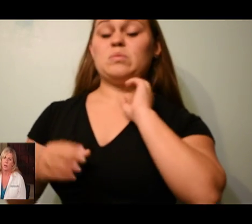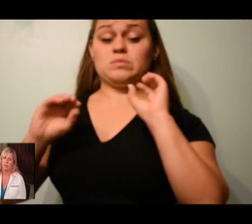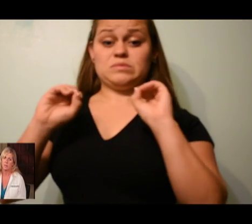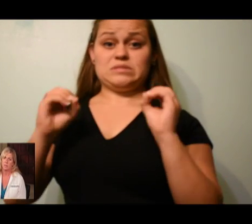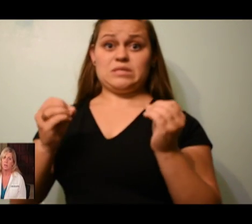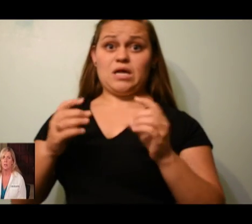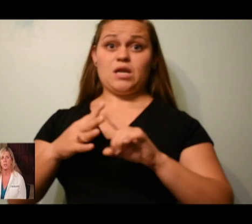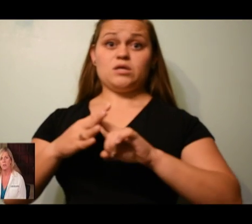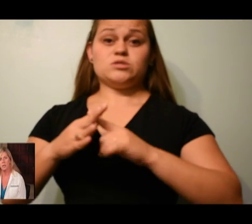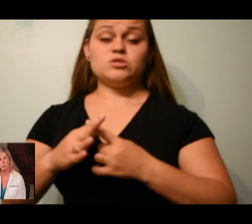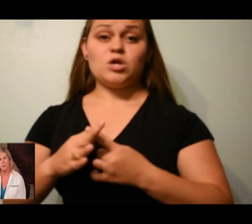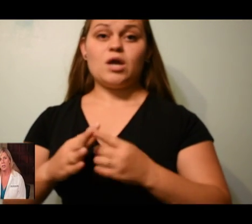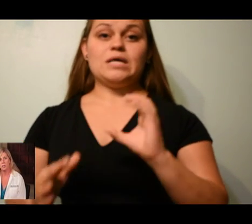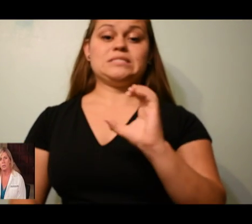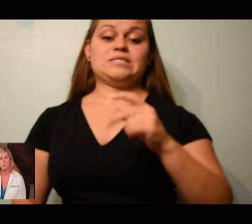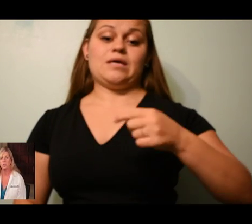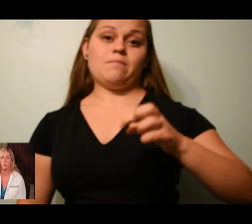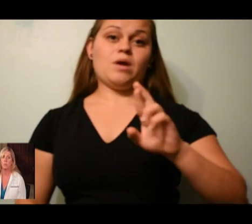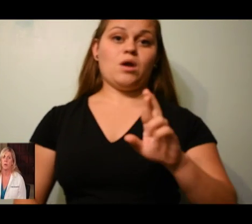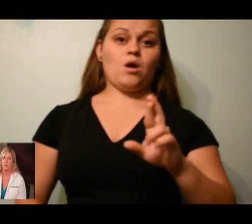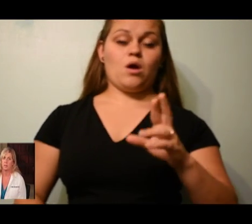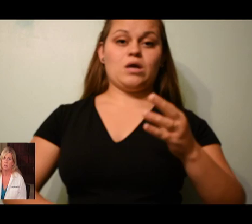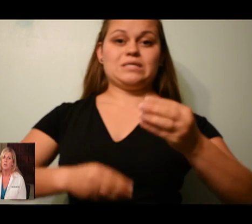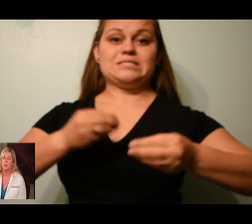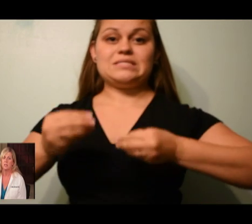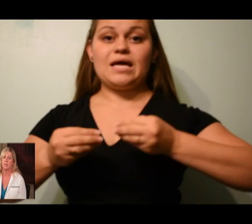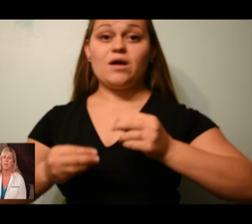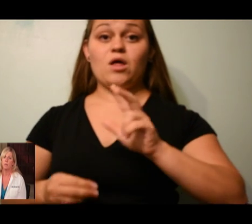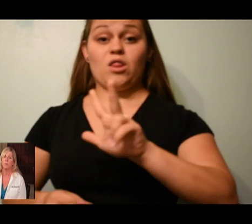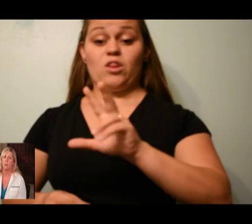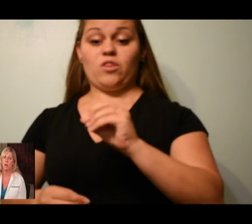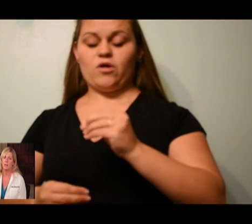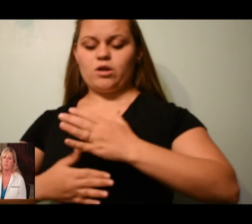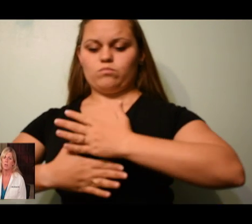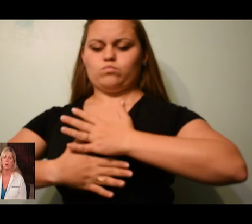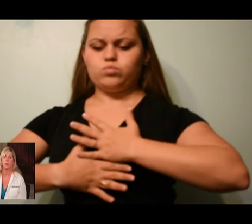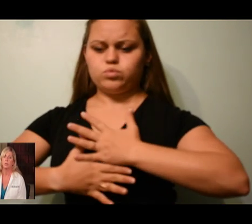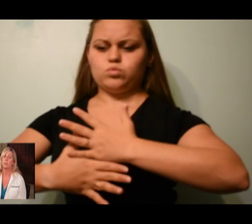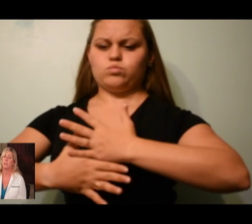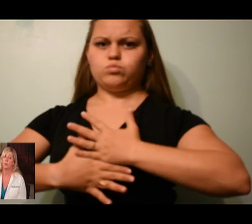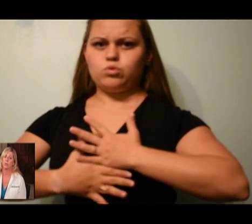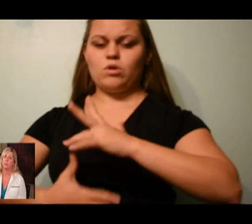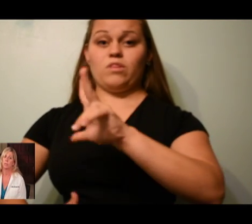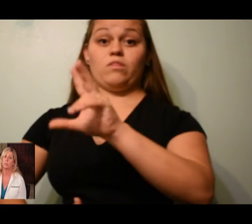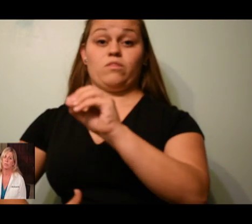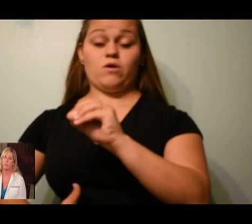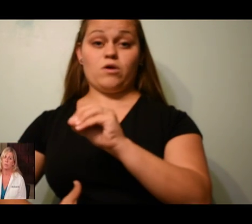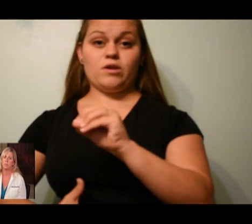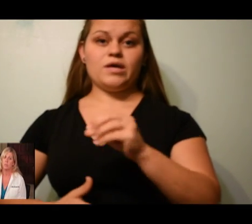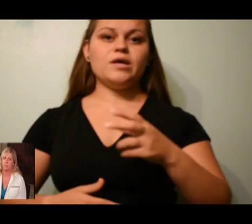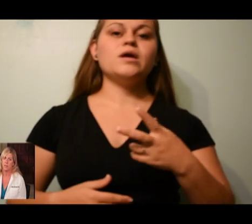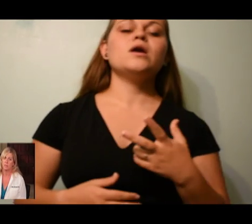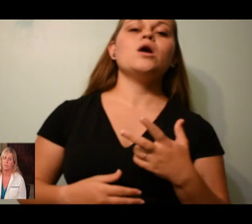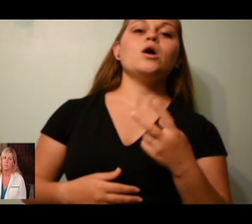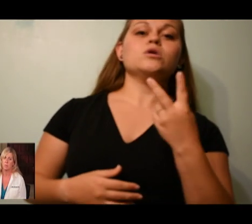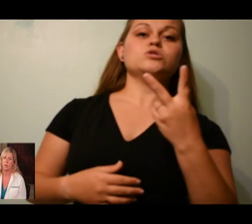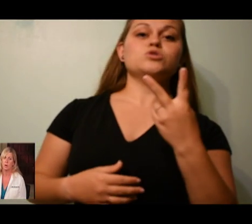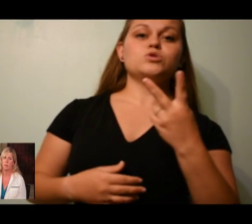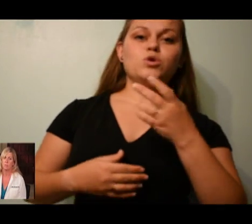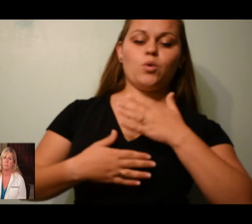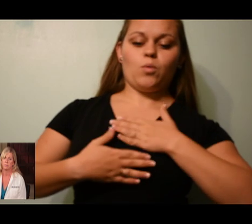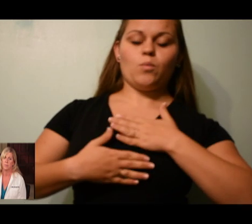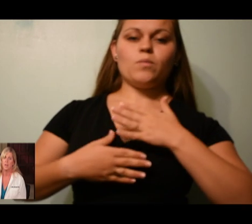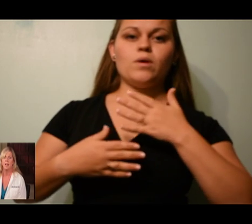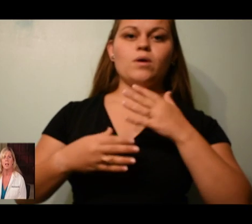2 breaths, 30 compressions, 2 breaths, until help arrives or you can no longer perform effective